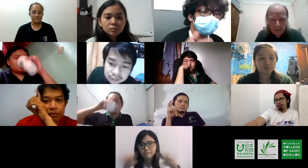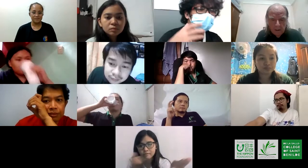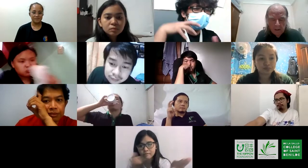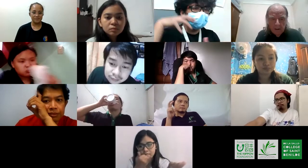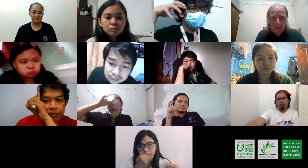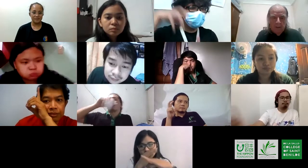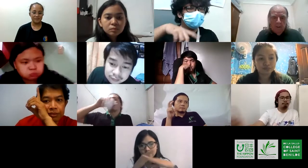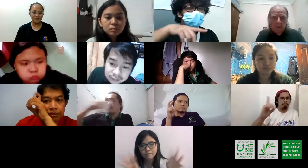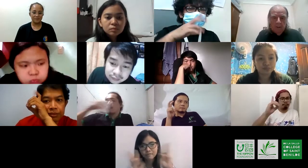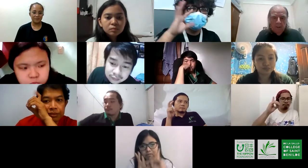Hold on.